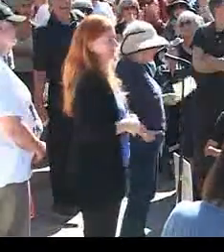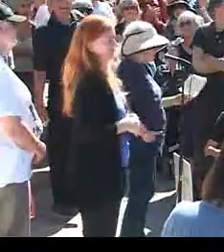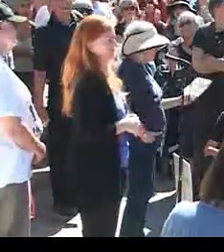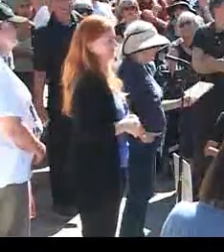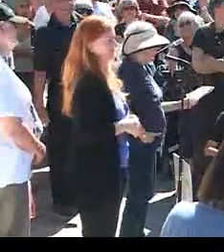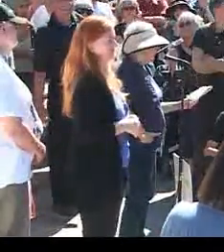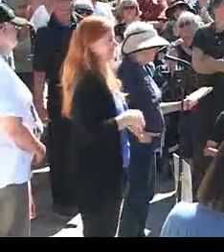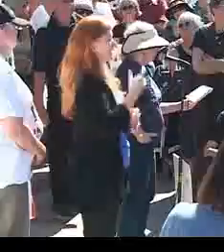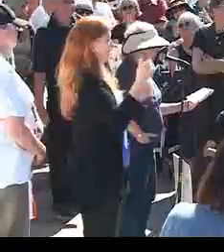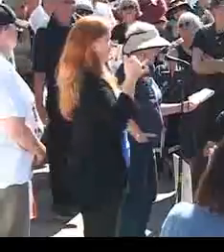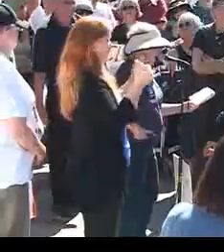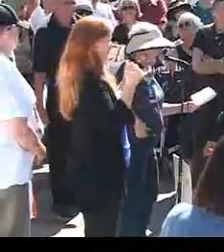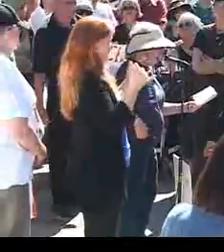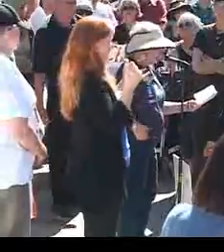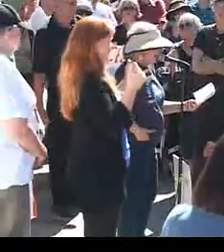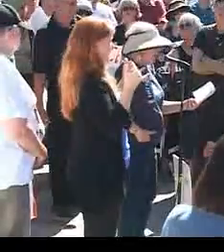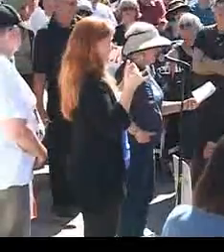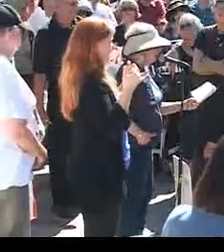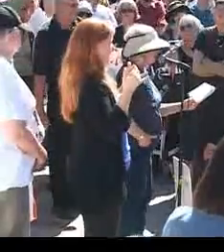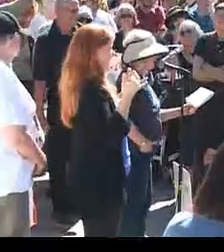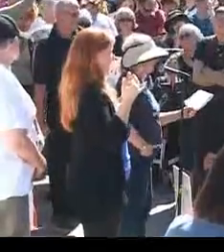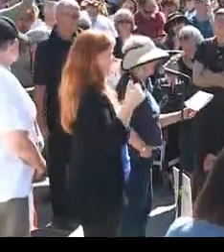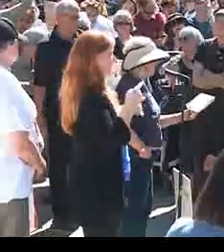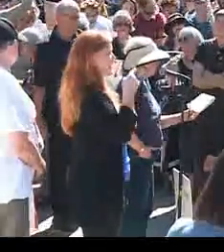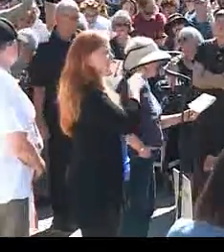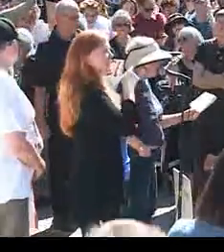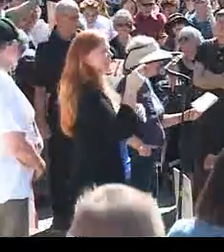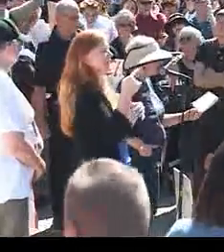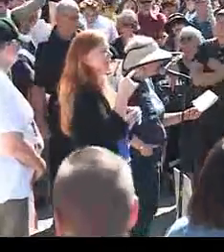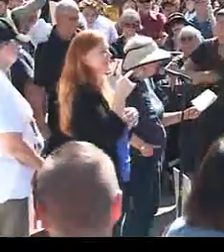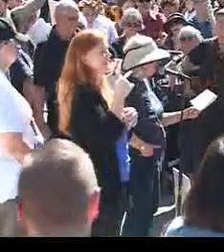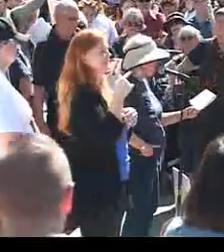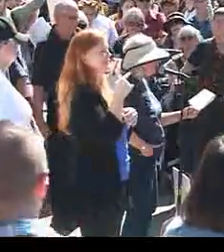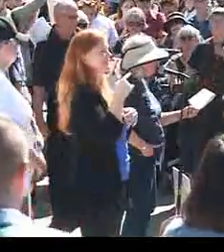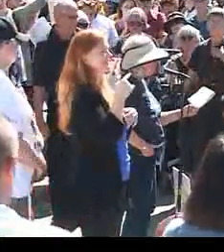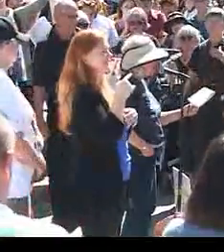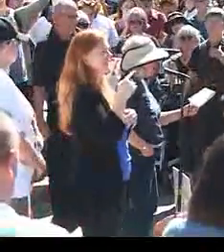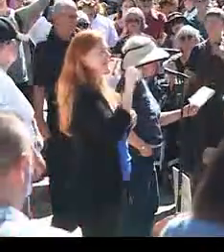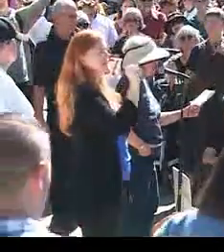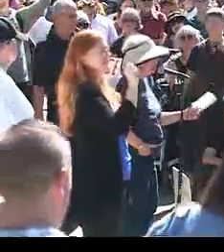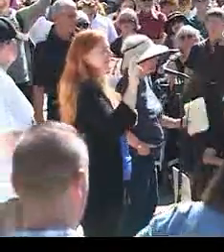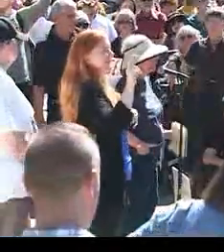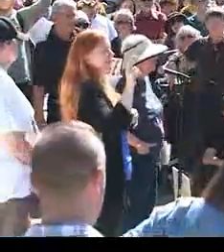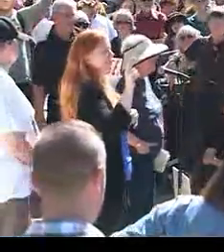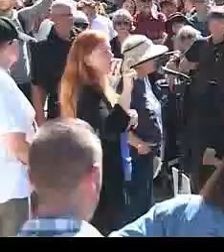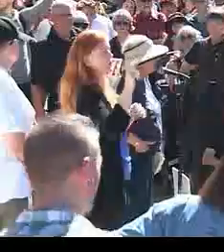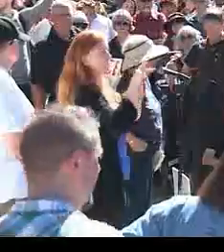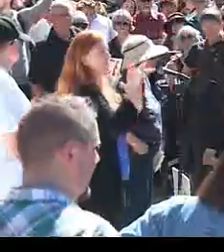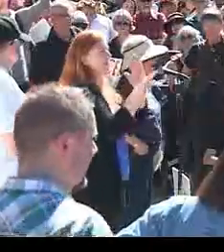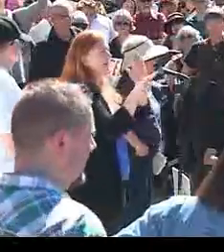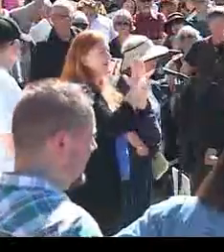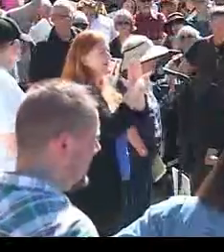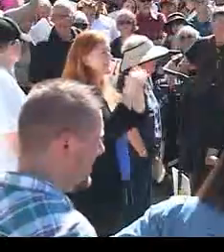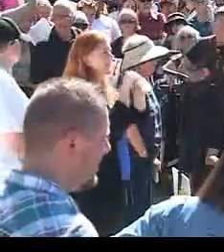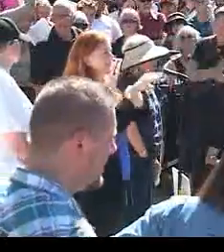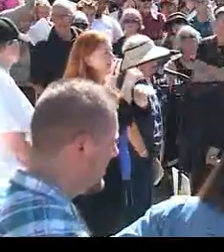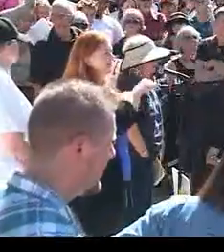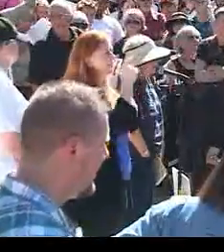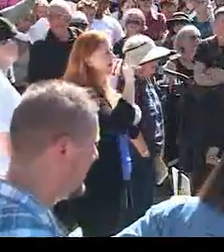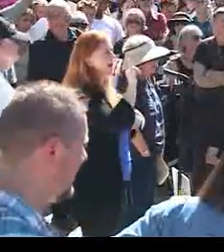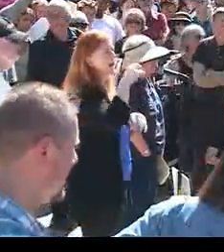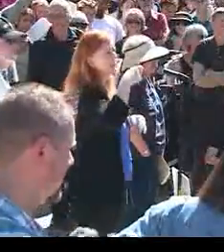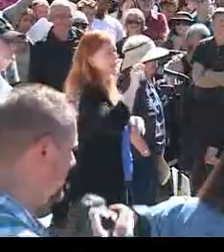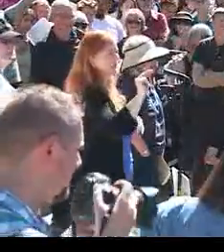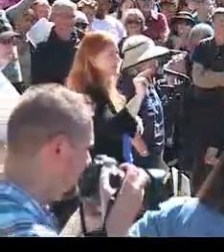He's currently a senior policy advisor for IPEN, an international environmental